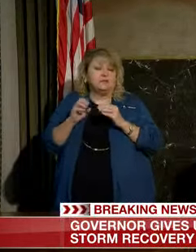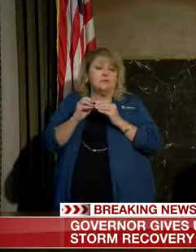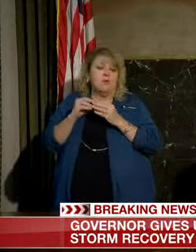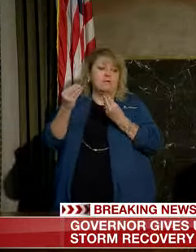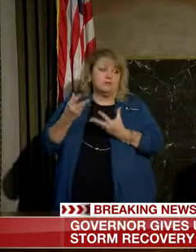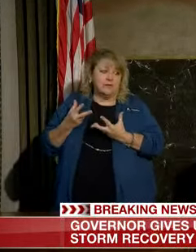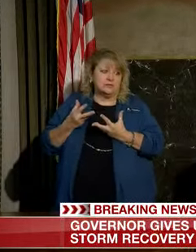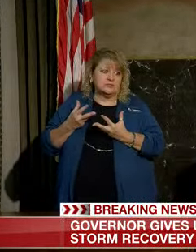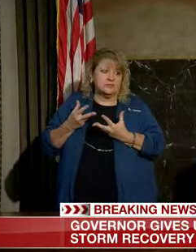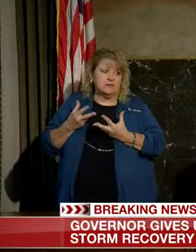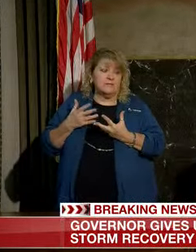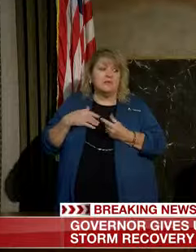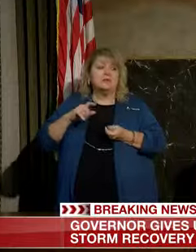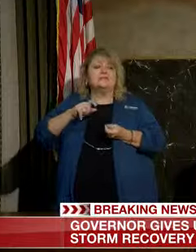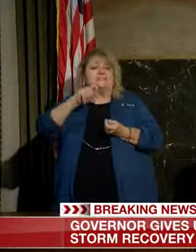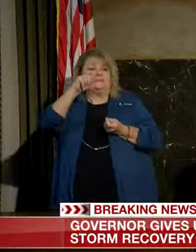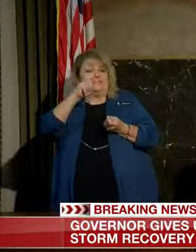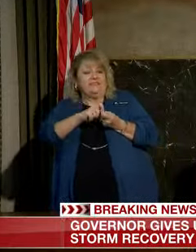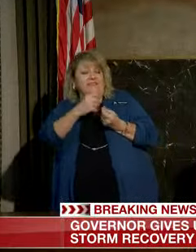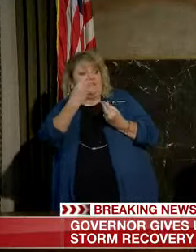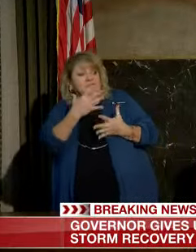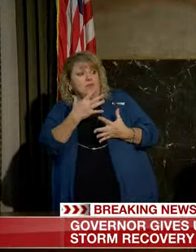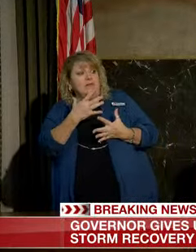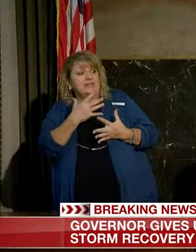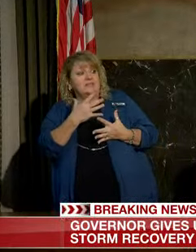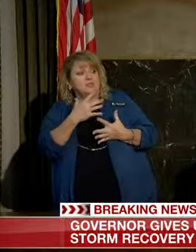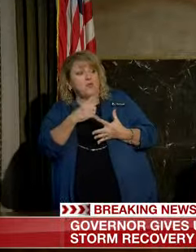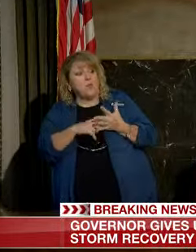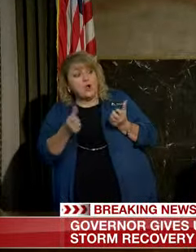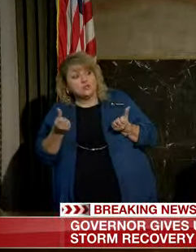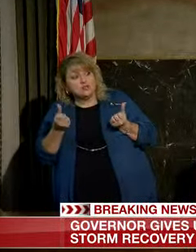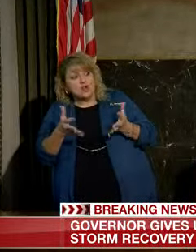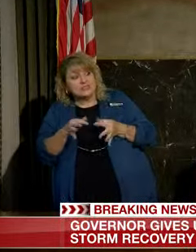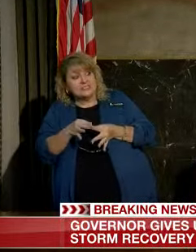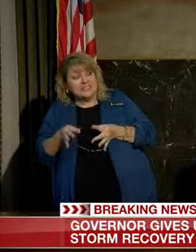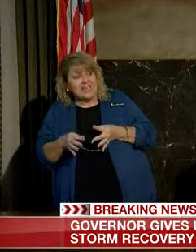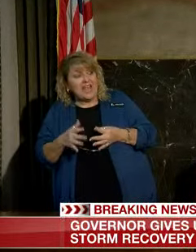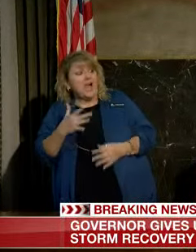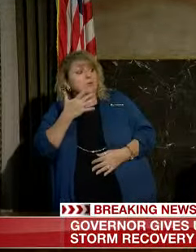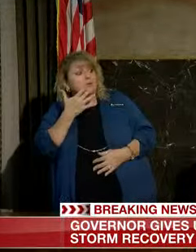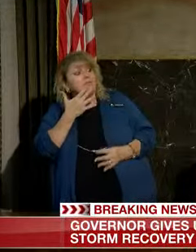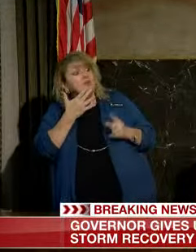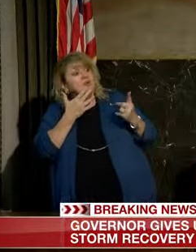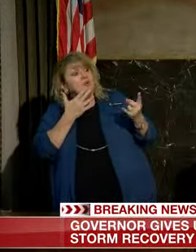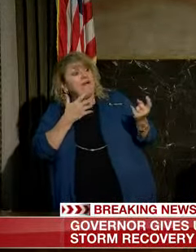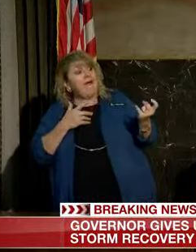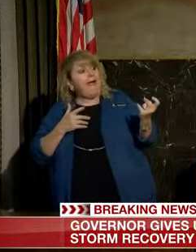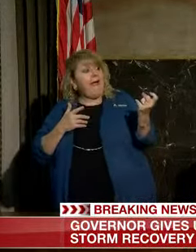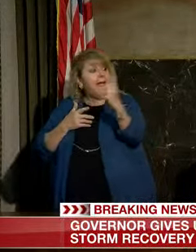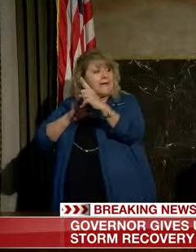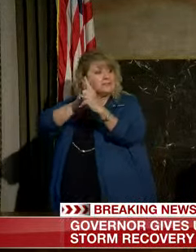would ask that the specific information about what's causing the delays be asked of FEMA.